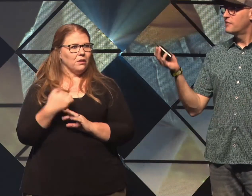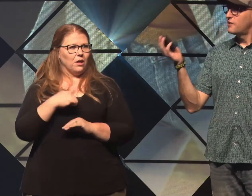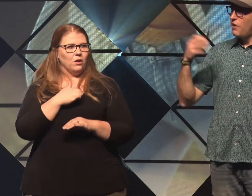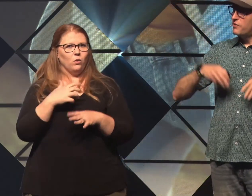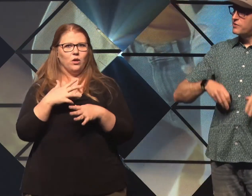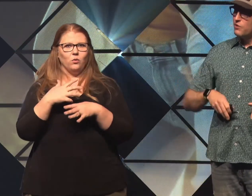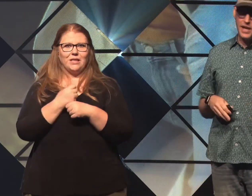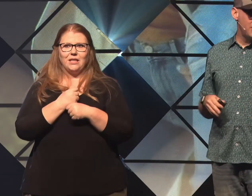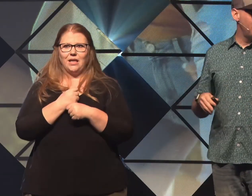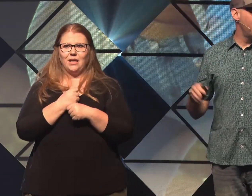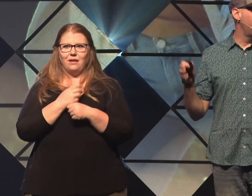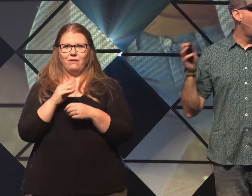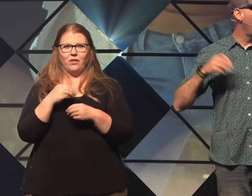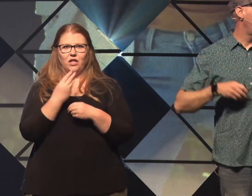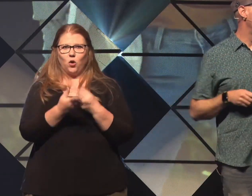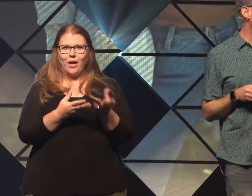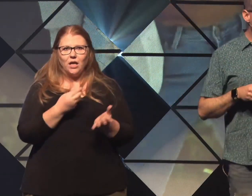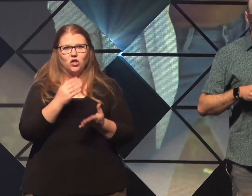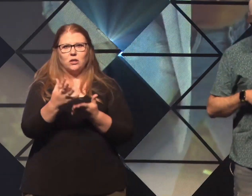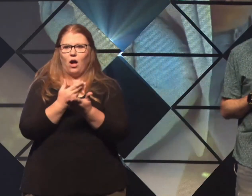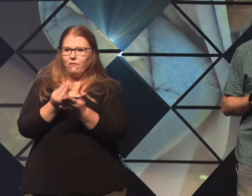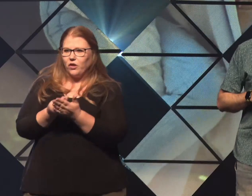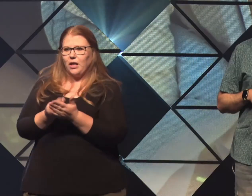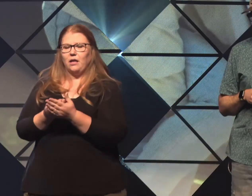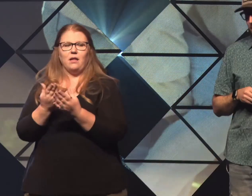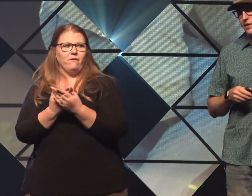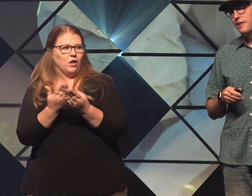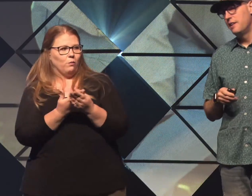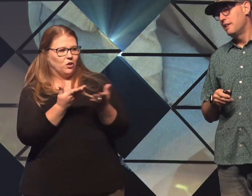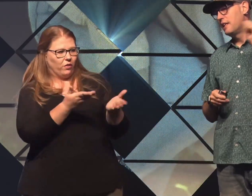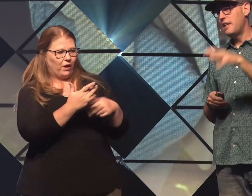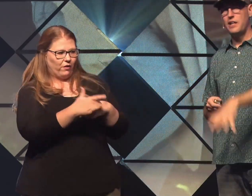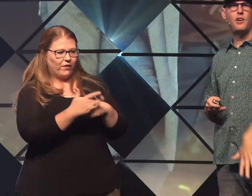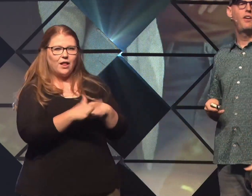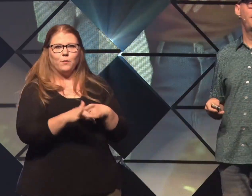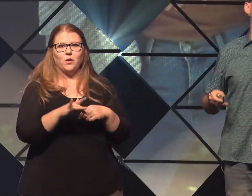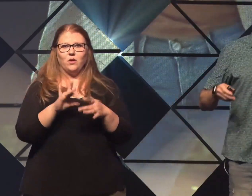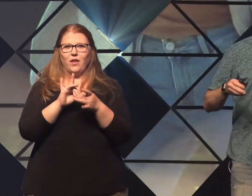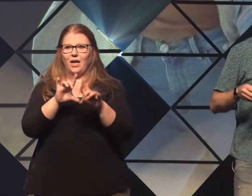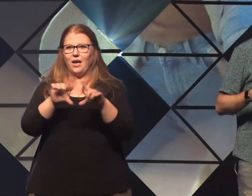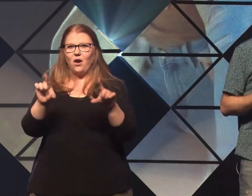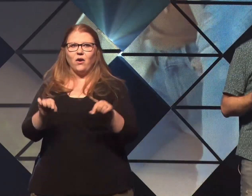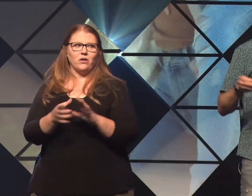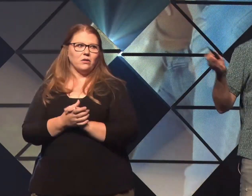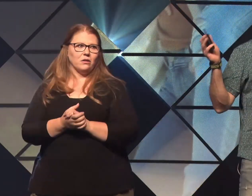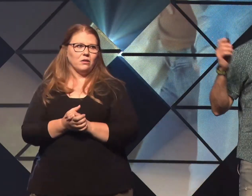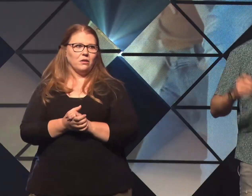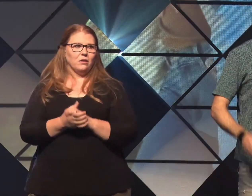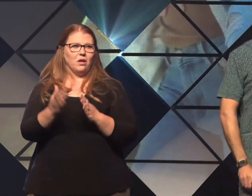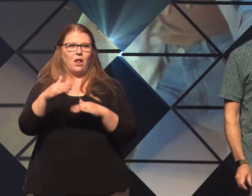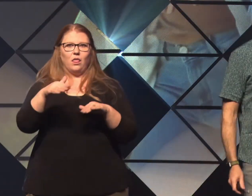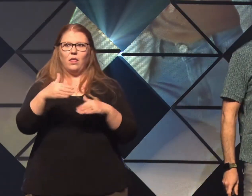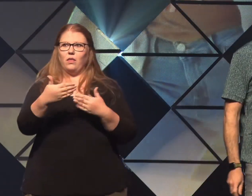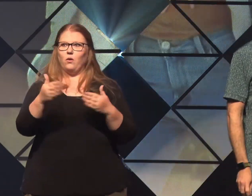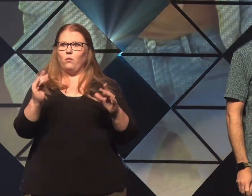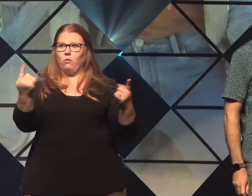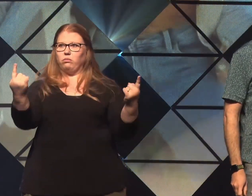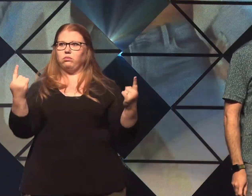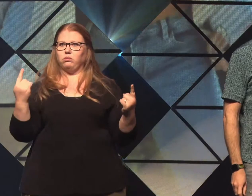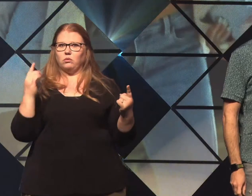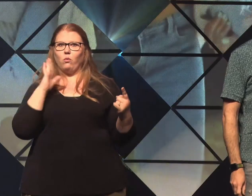our donations and offerings. The offering envelopes are there, the Connect cards. The room host will be up in a